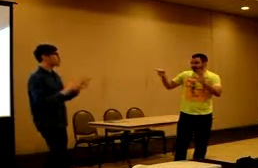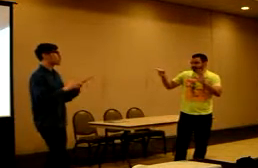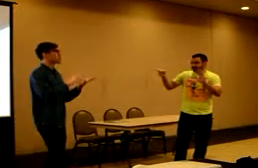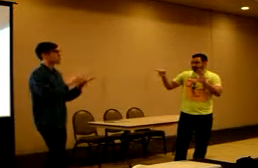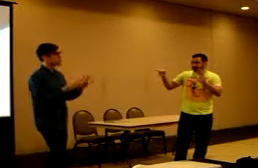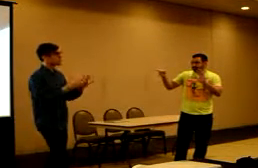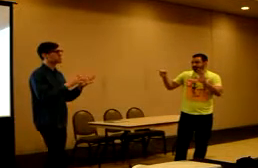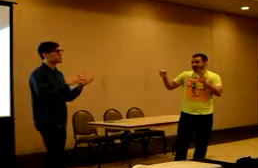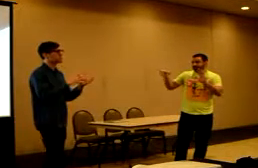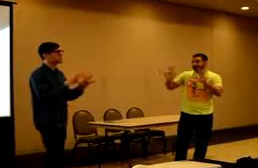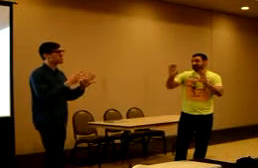right?